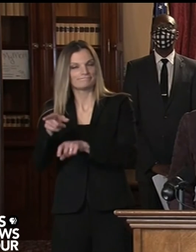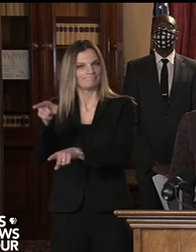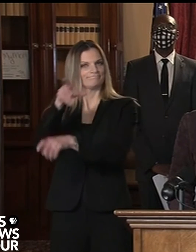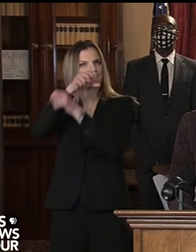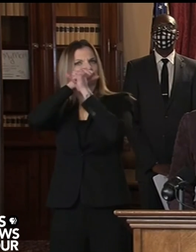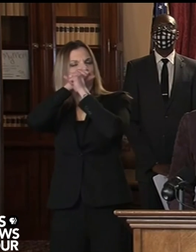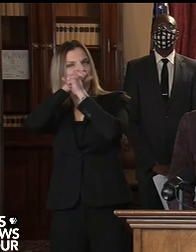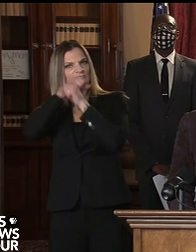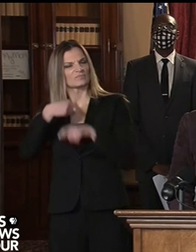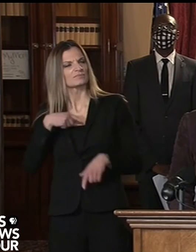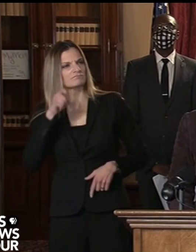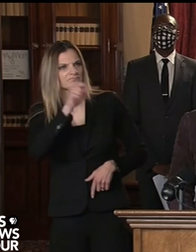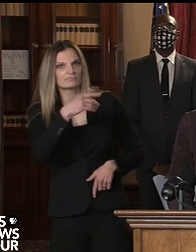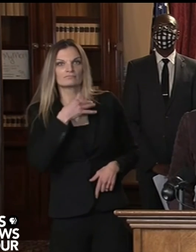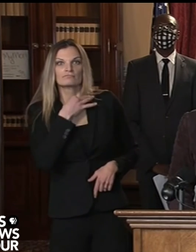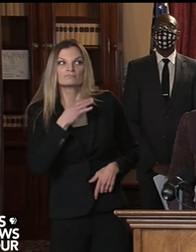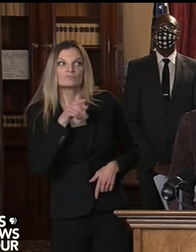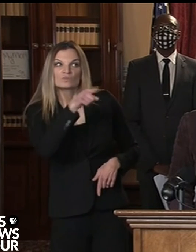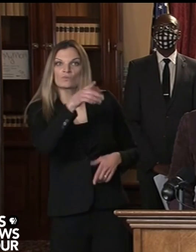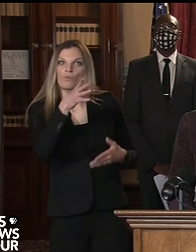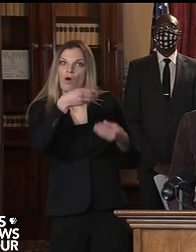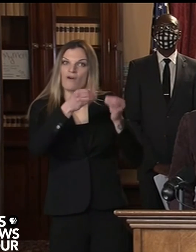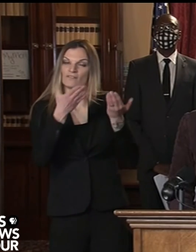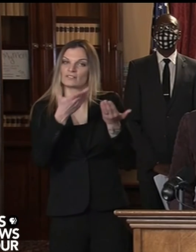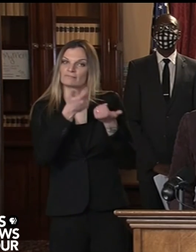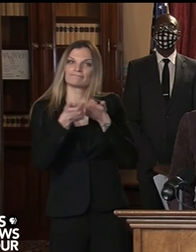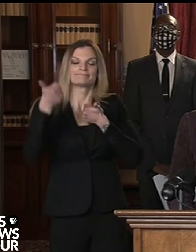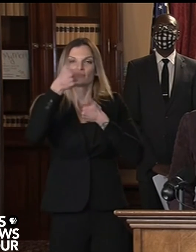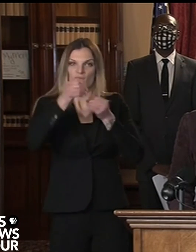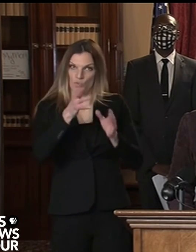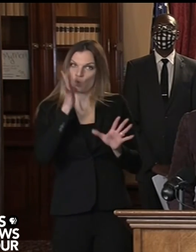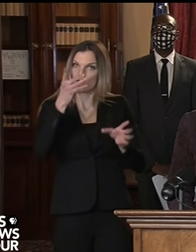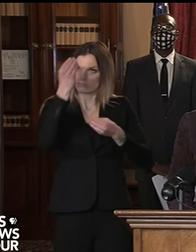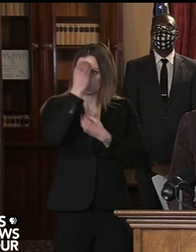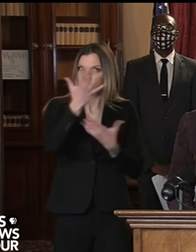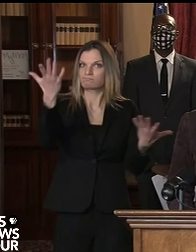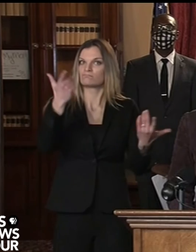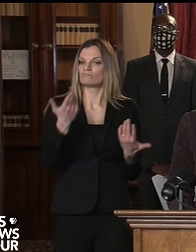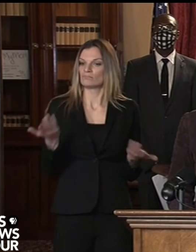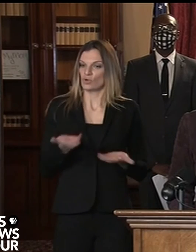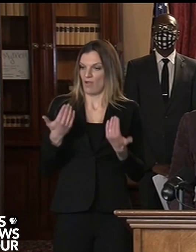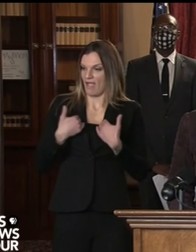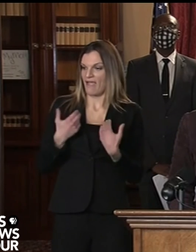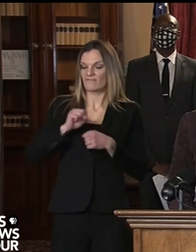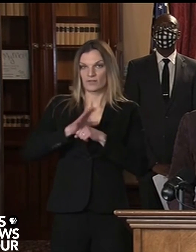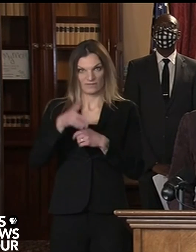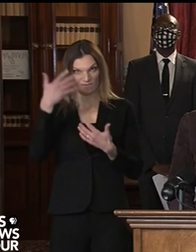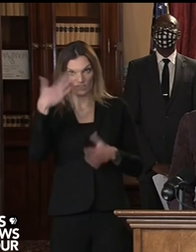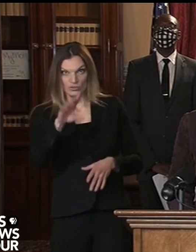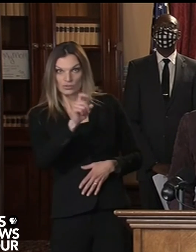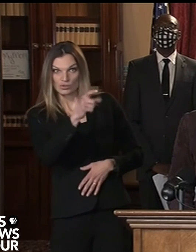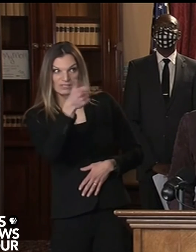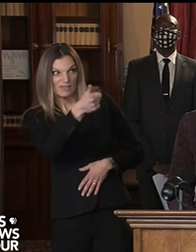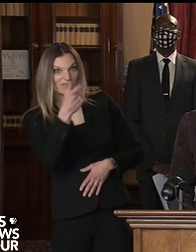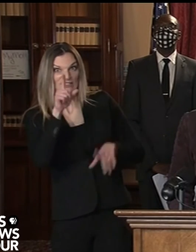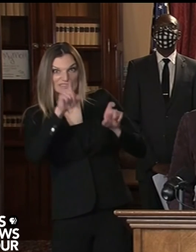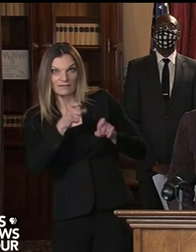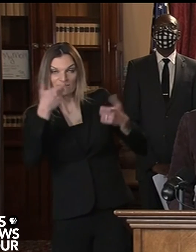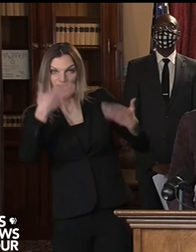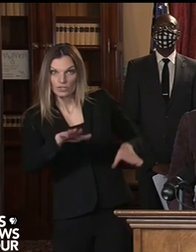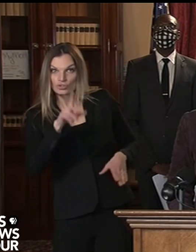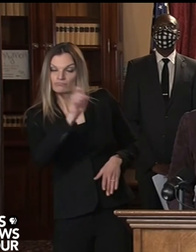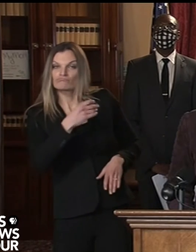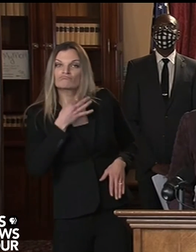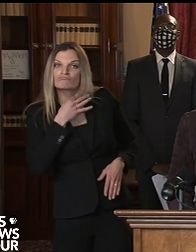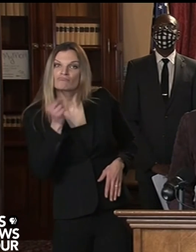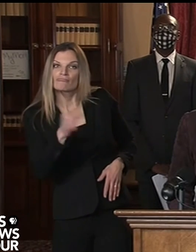Are you committed to doing that? Will you do that for your executive office? And, have you had cases? Have you been tested recently? Can